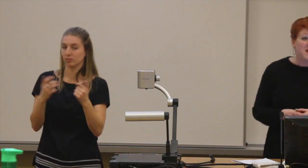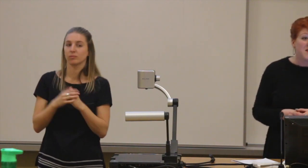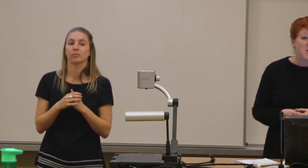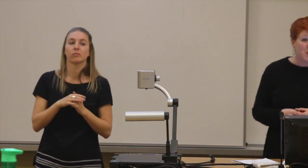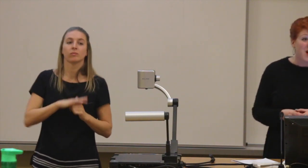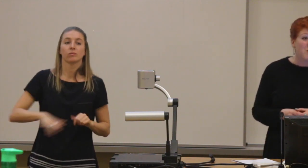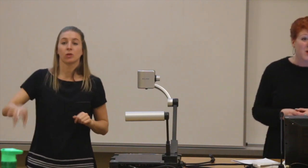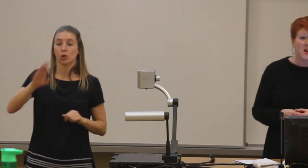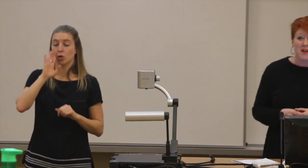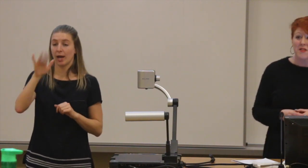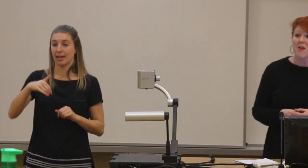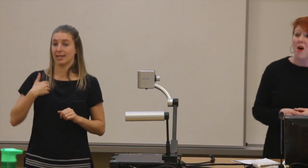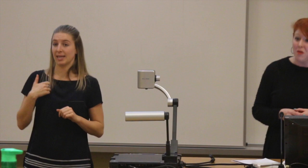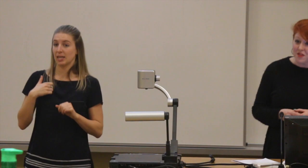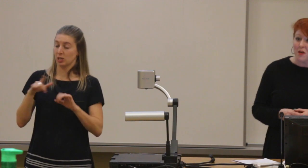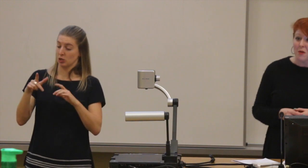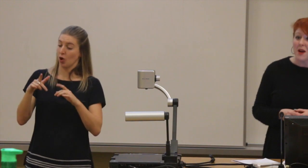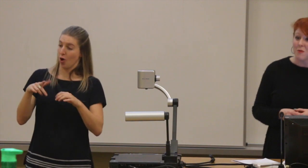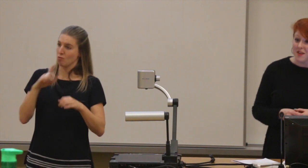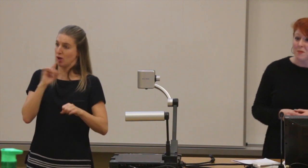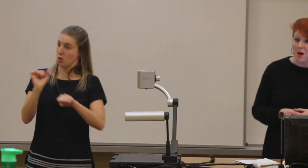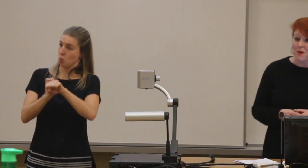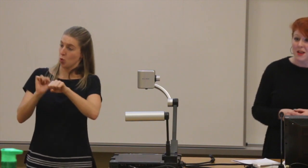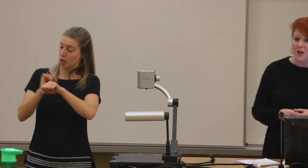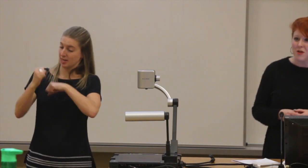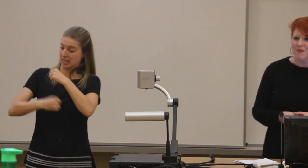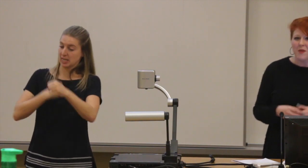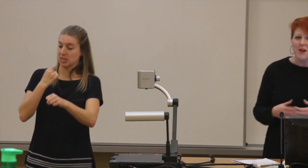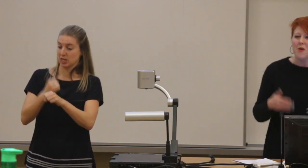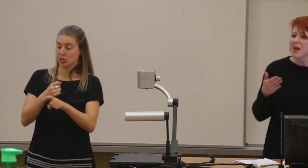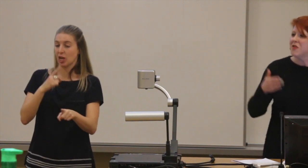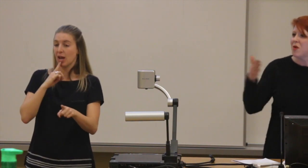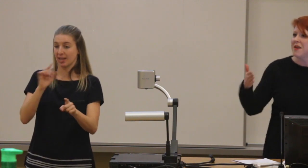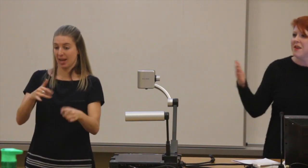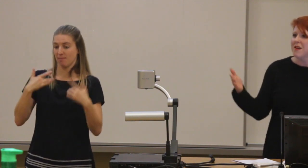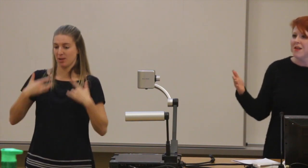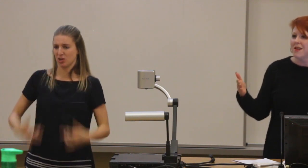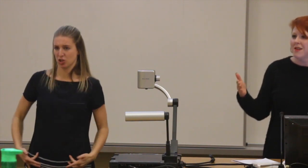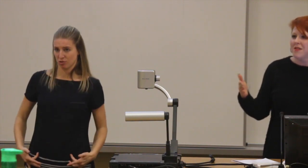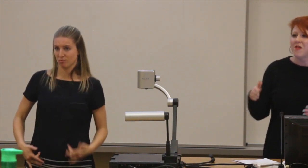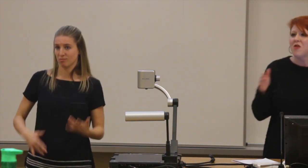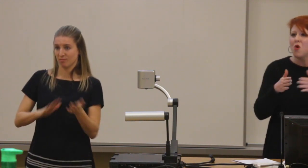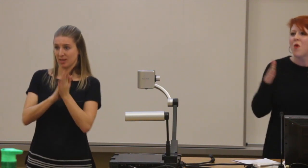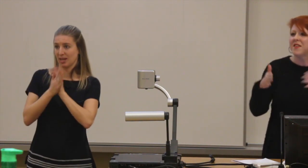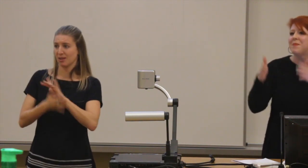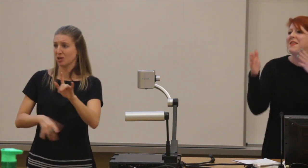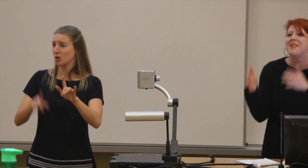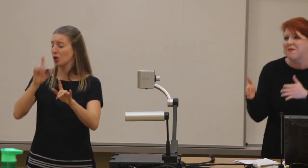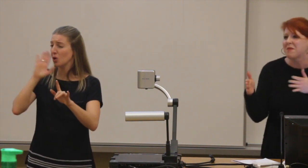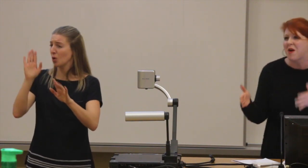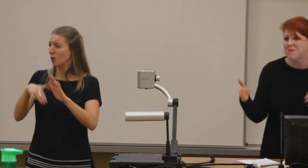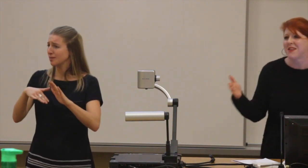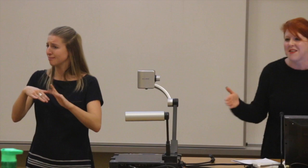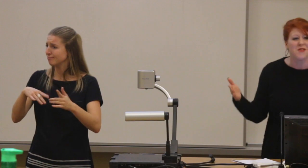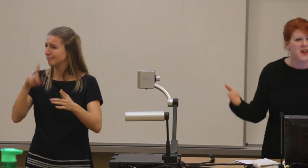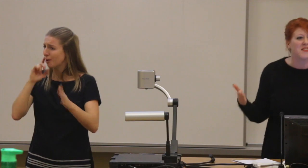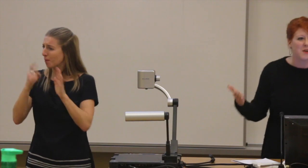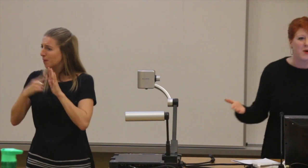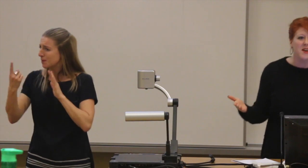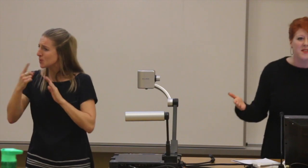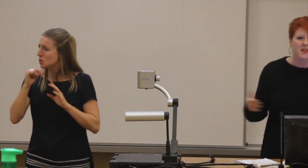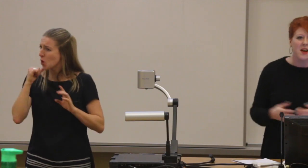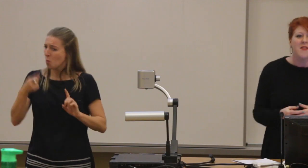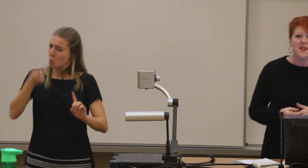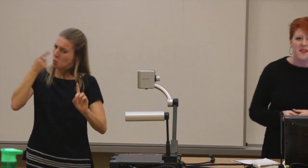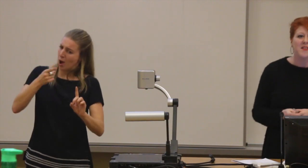that Canadians in their prime working years are also a risk population. So are you noting a trend here? There's no one specific population that's